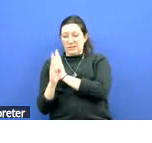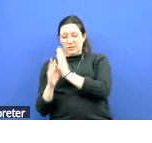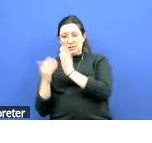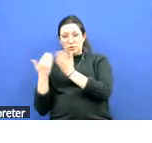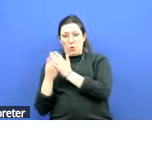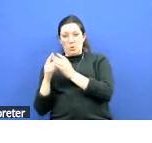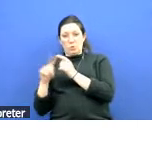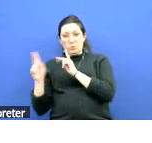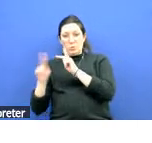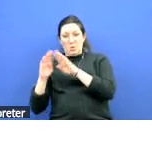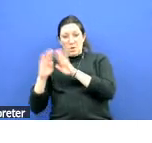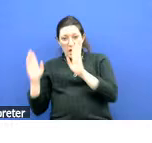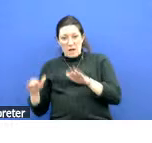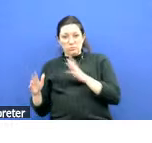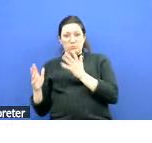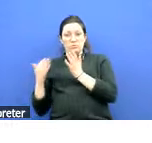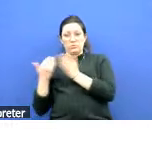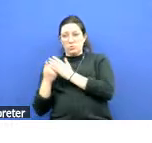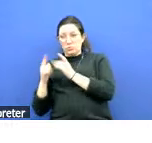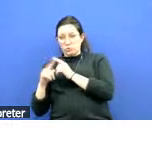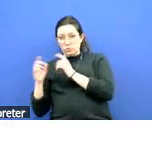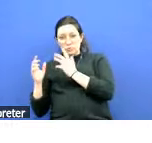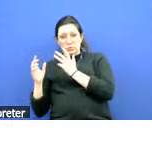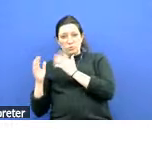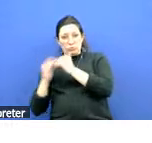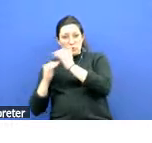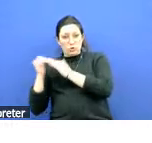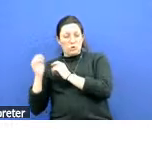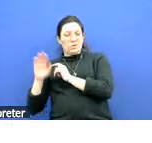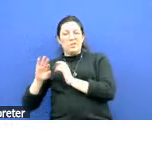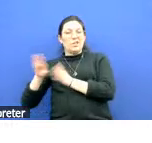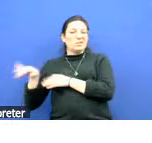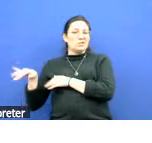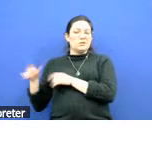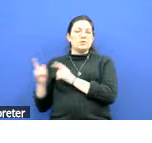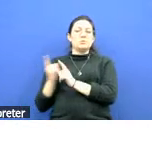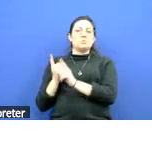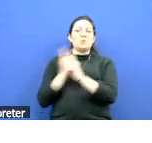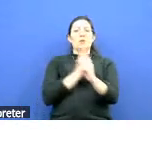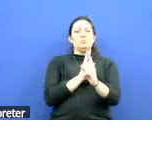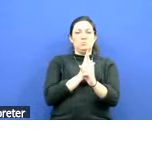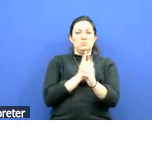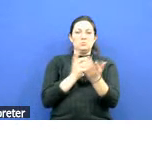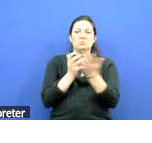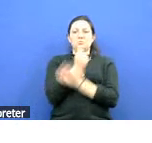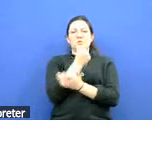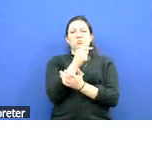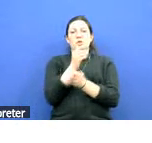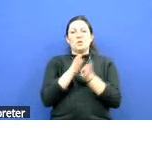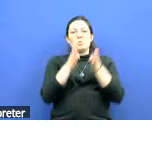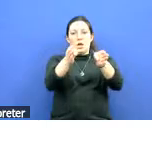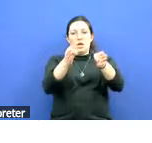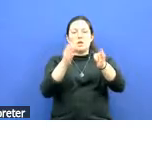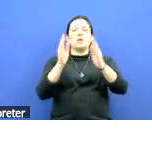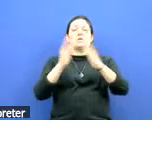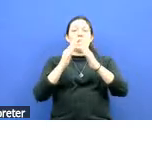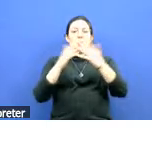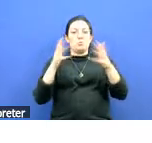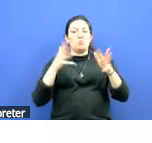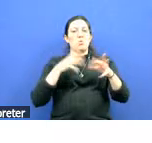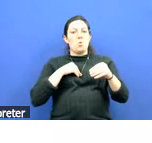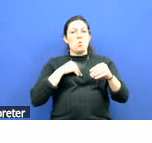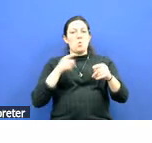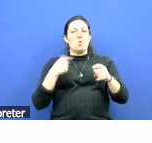remove sheds and structures and those things, to minimize that, take advantage of the greenway or the open space that the town owns,